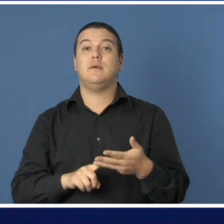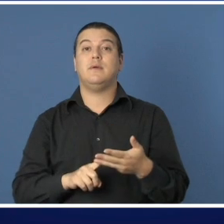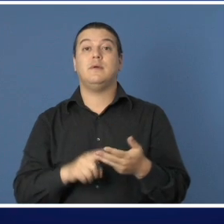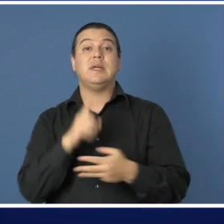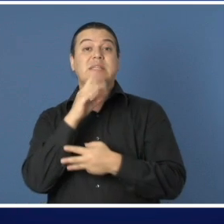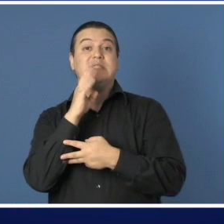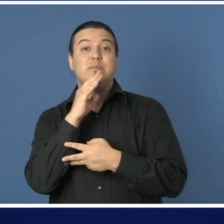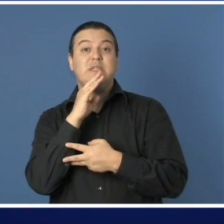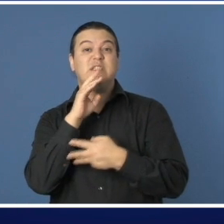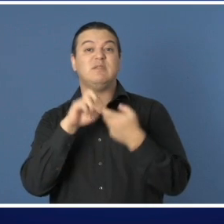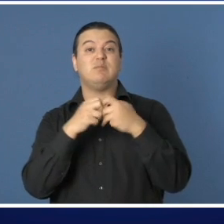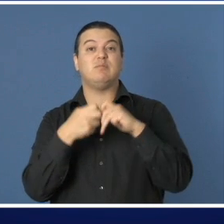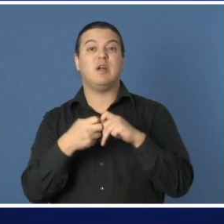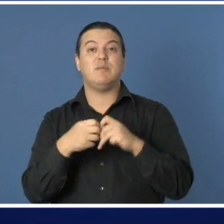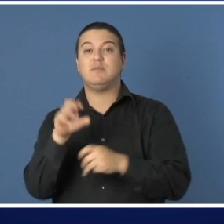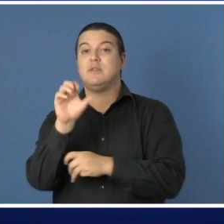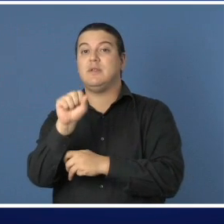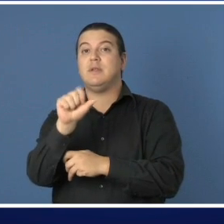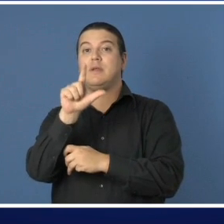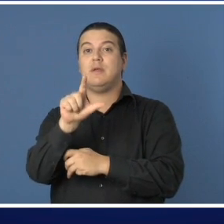Slurred speech,